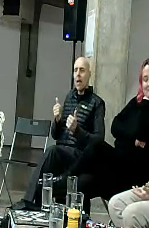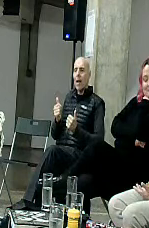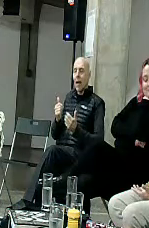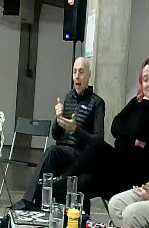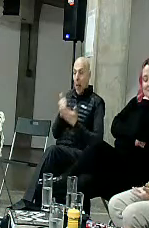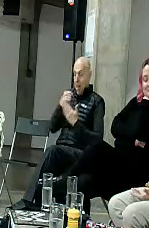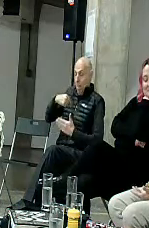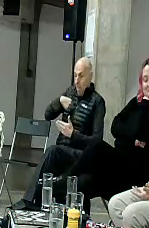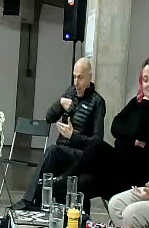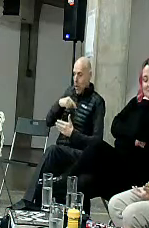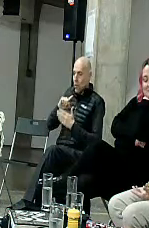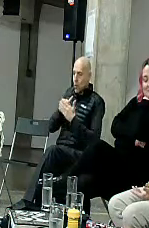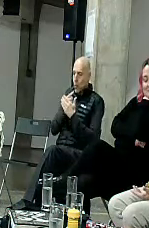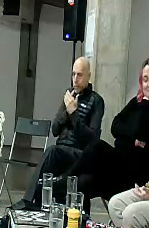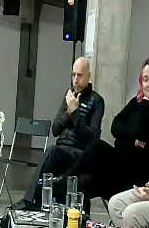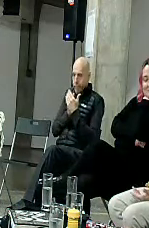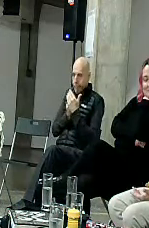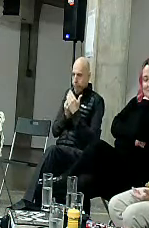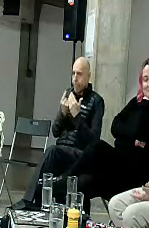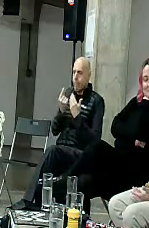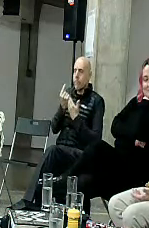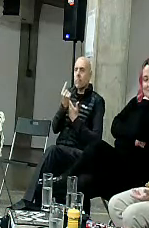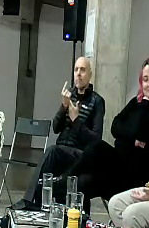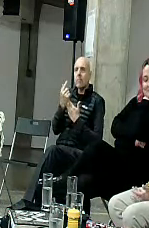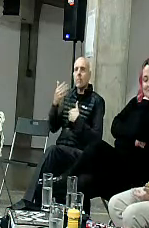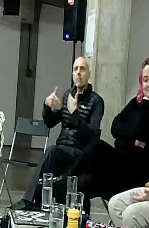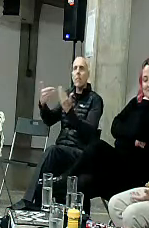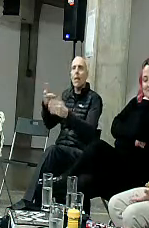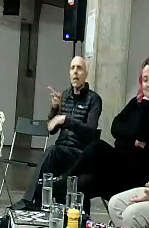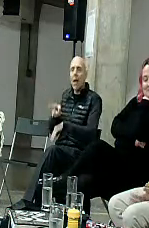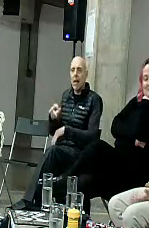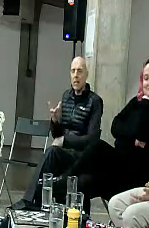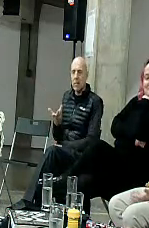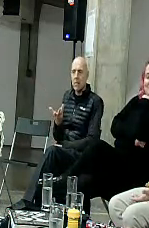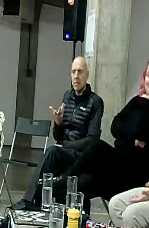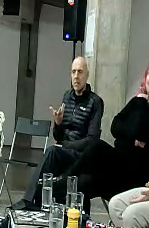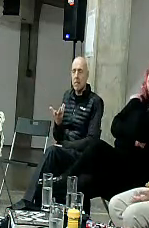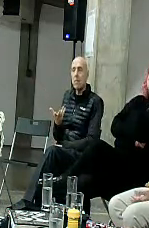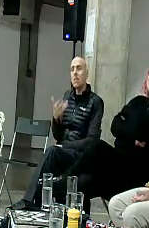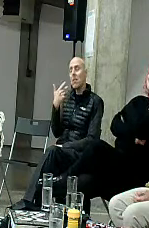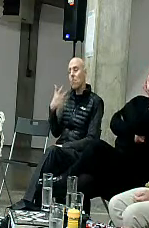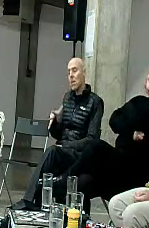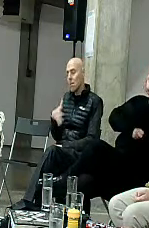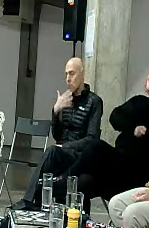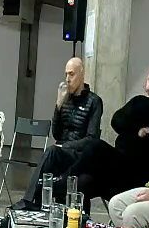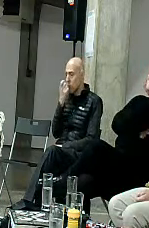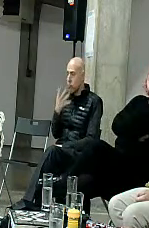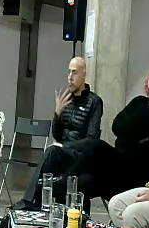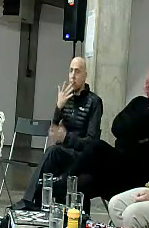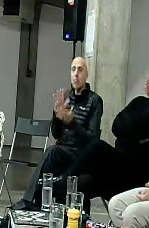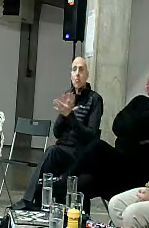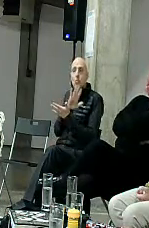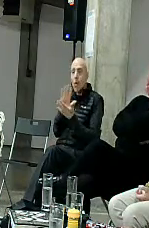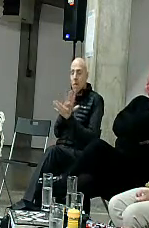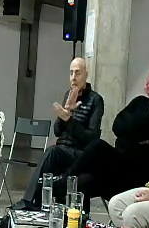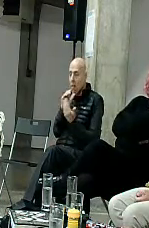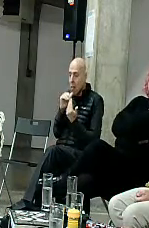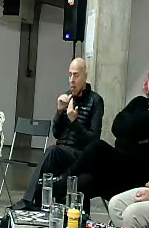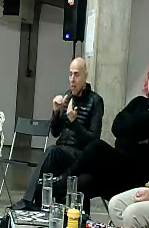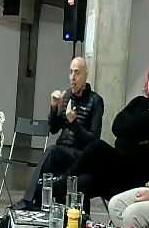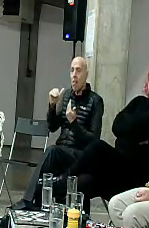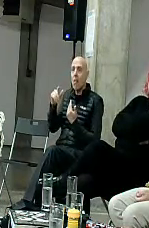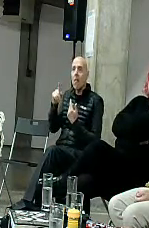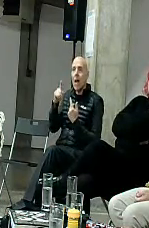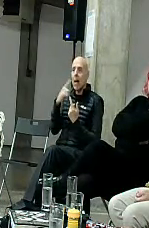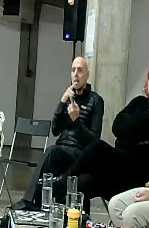get back on my feet again. And it's been so joyful to do that, and to meet the